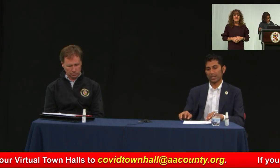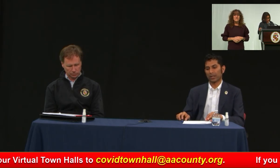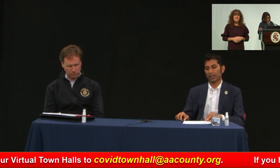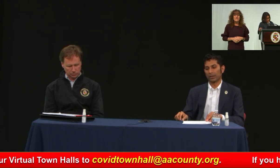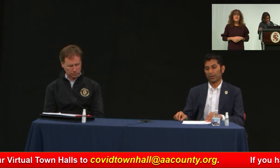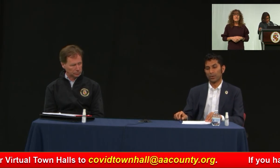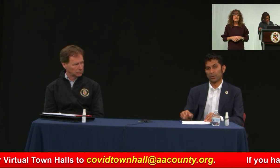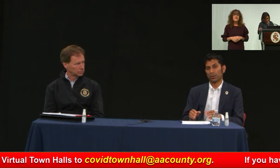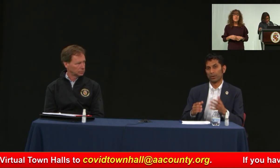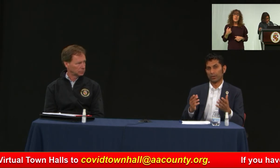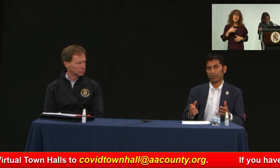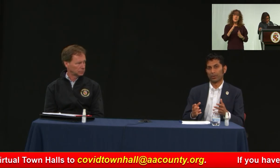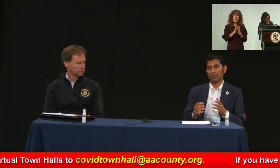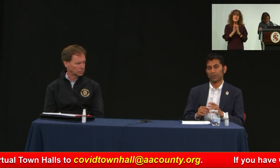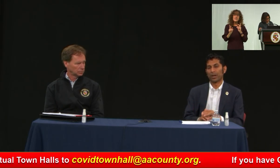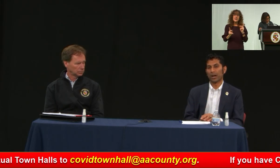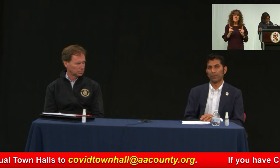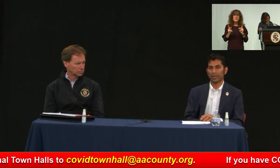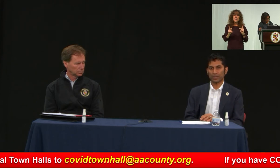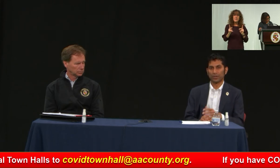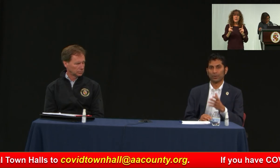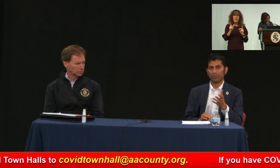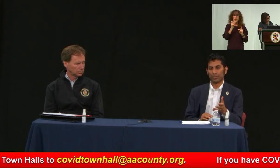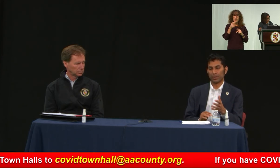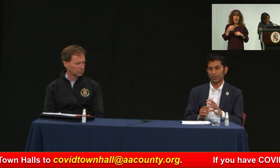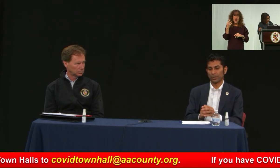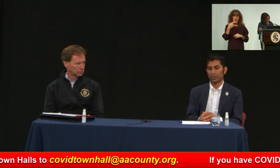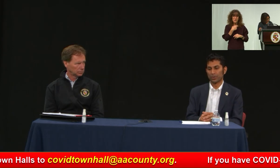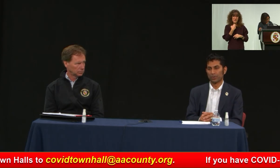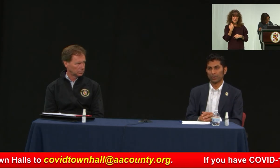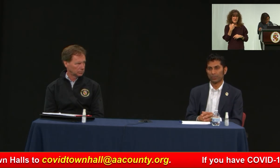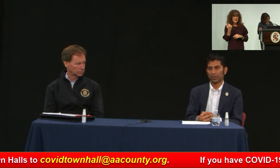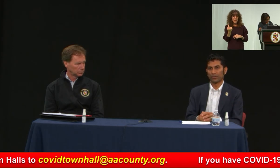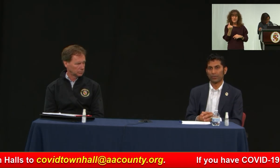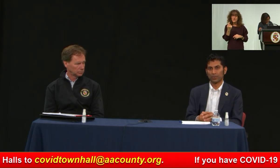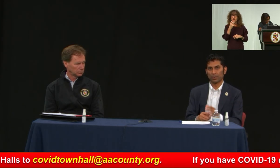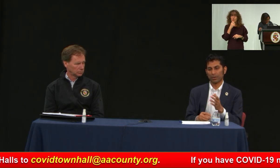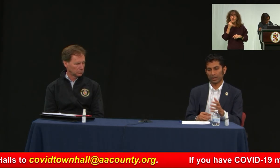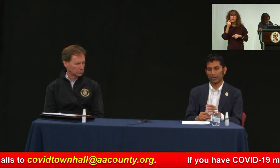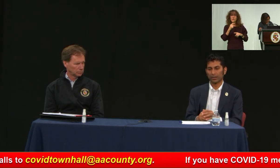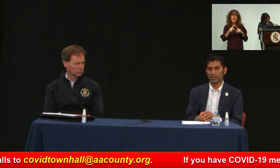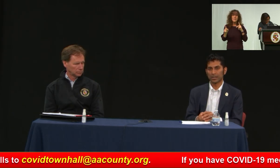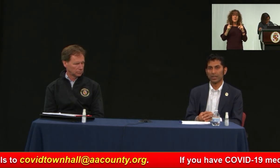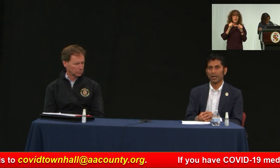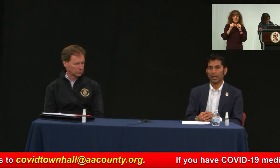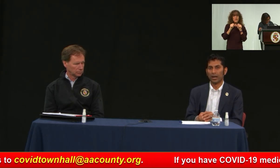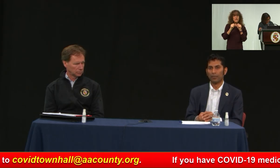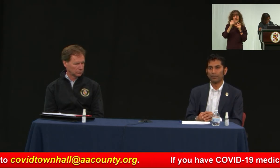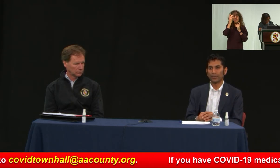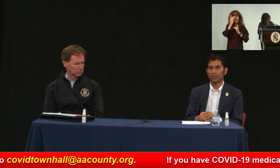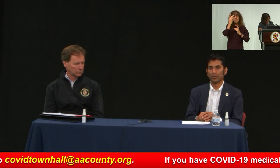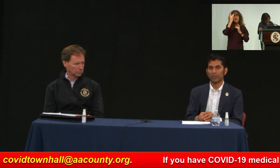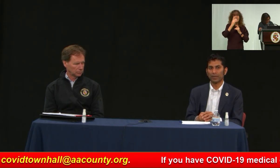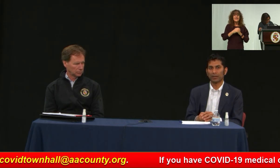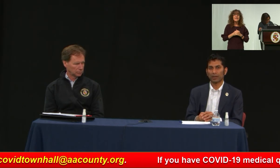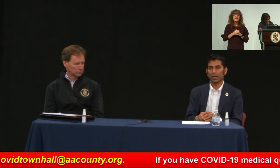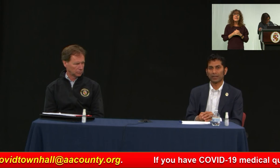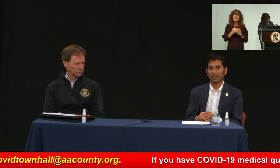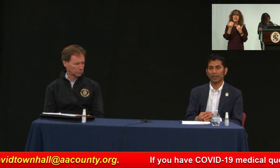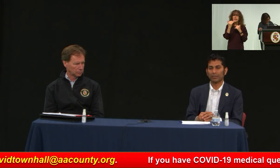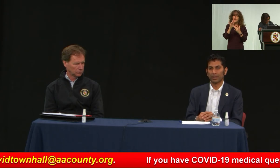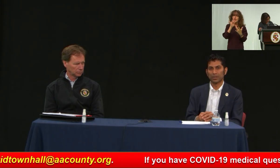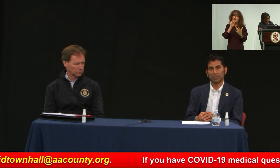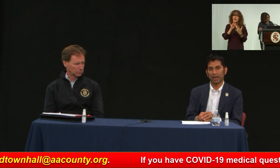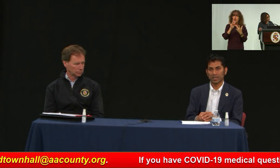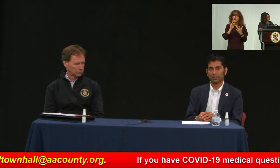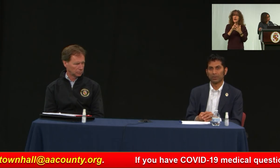generally we're asking those who are at higher risk, so not just those who are older, but also those with chronic illness, to limit their